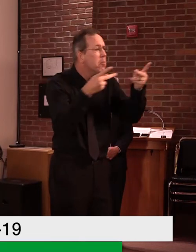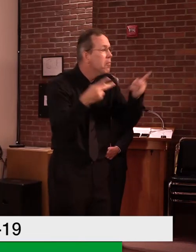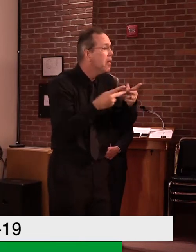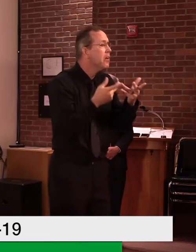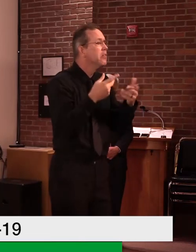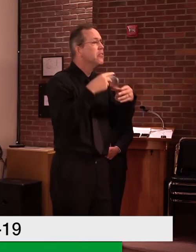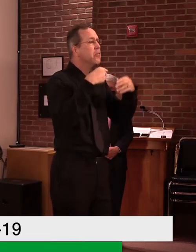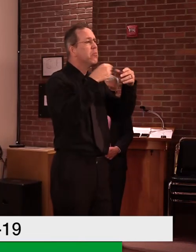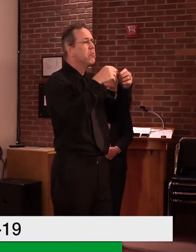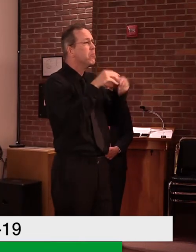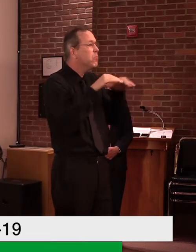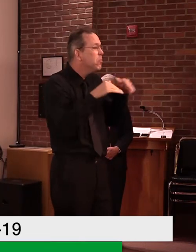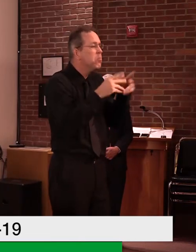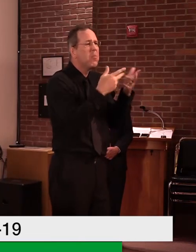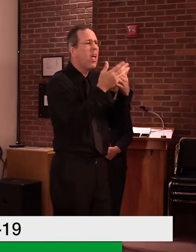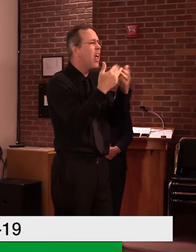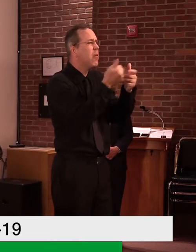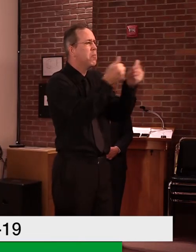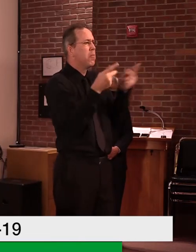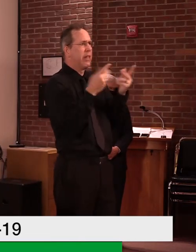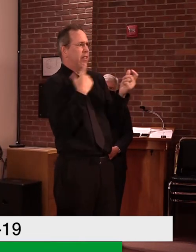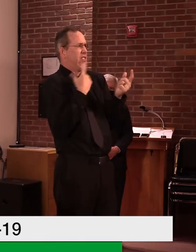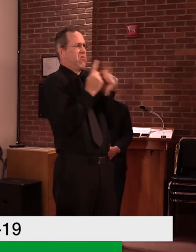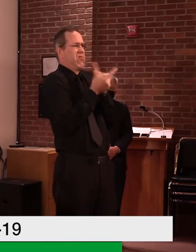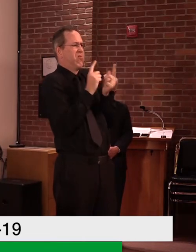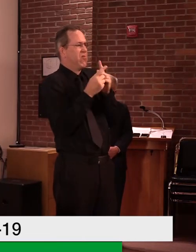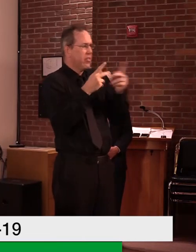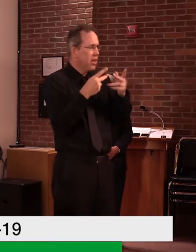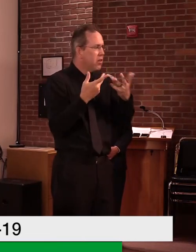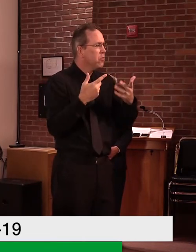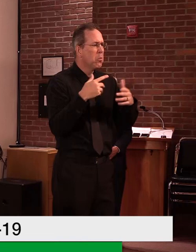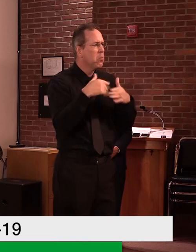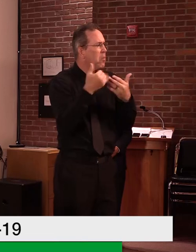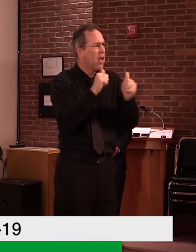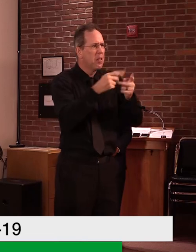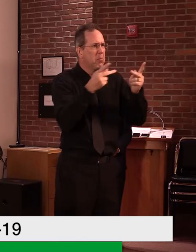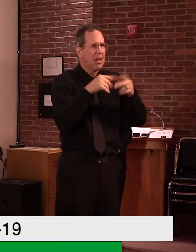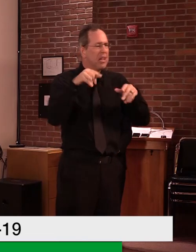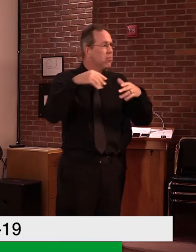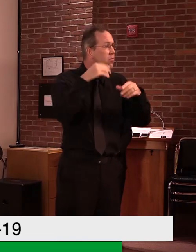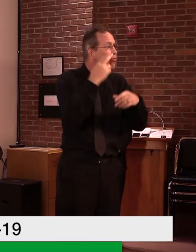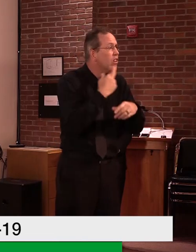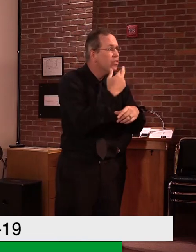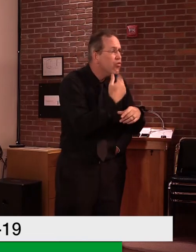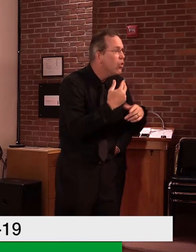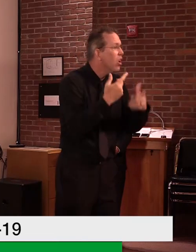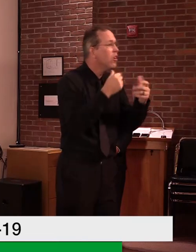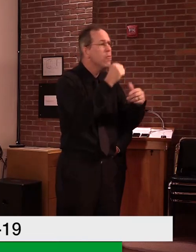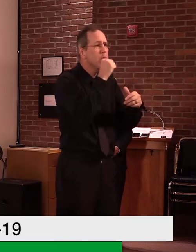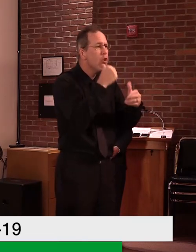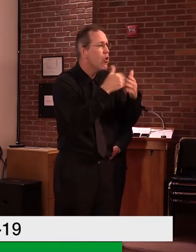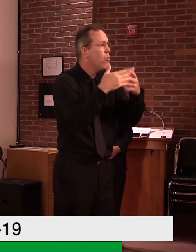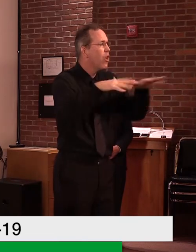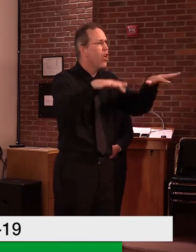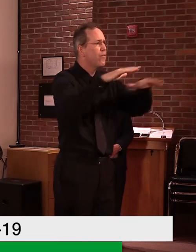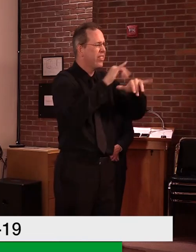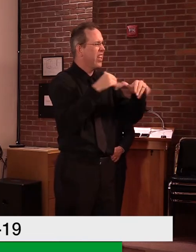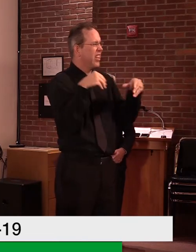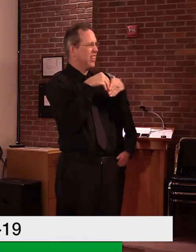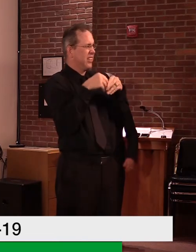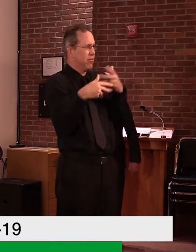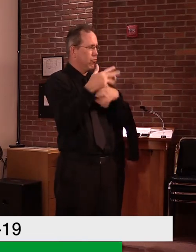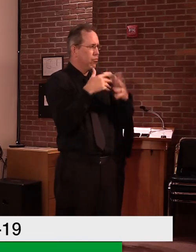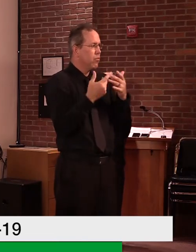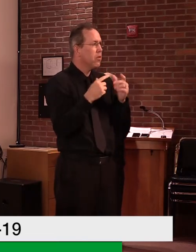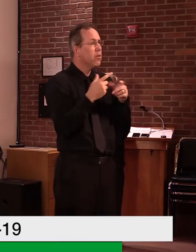stores, and other business settings when you come in contact with others. As well, this order requires masks or